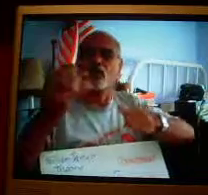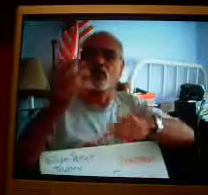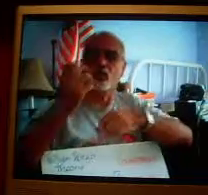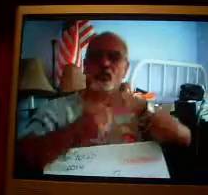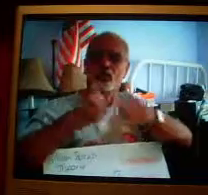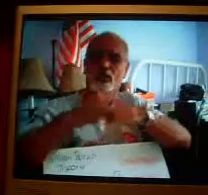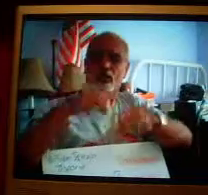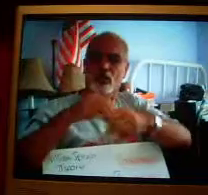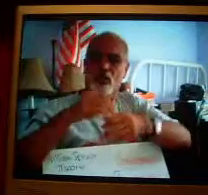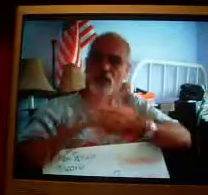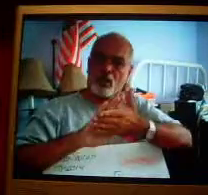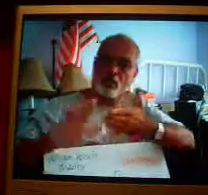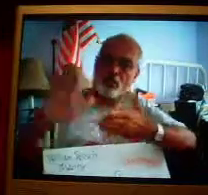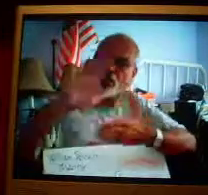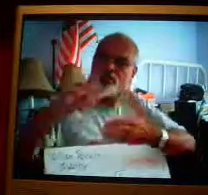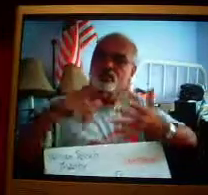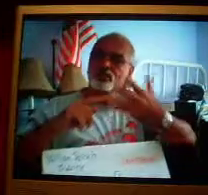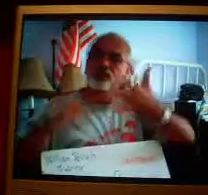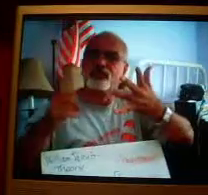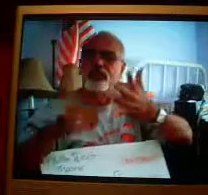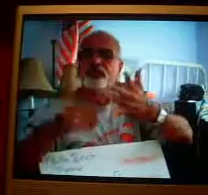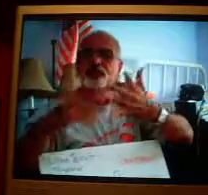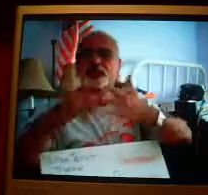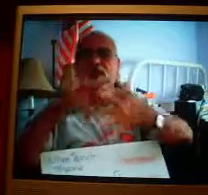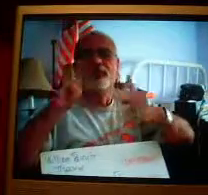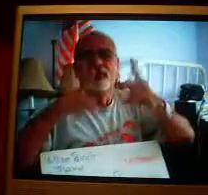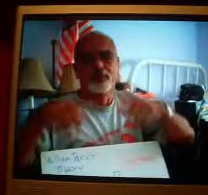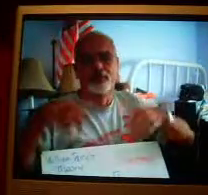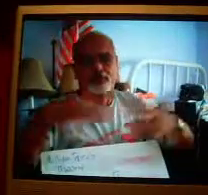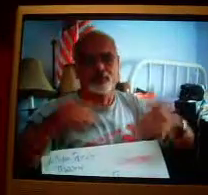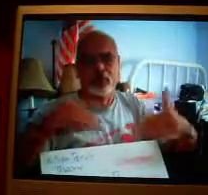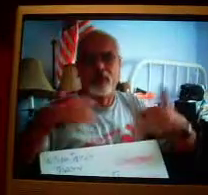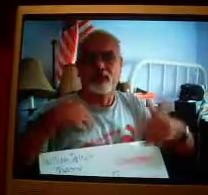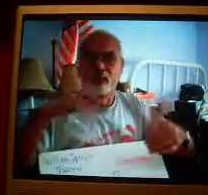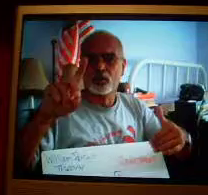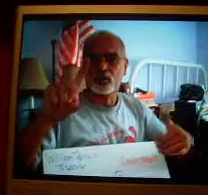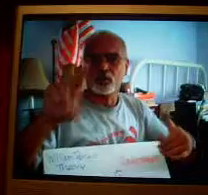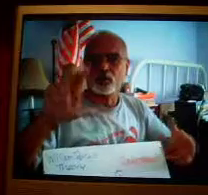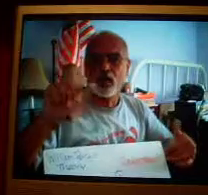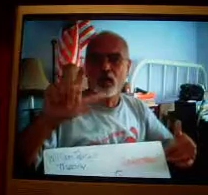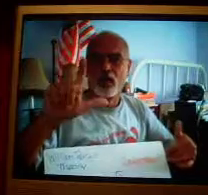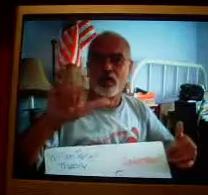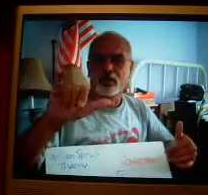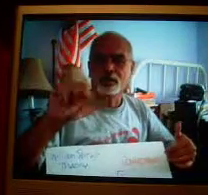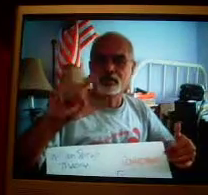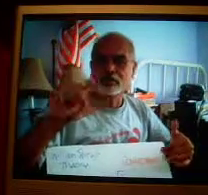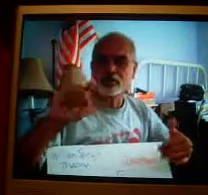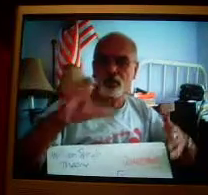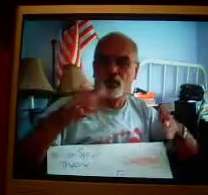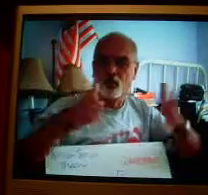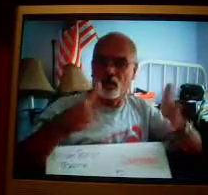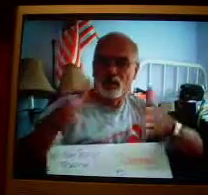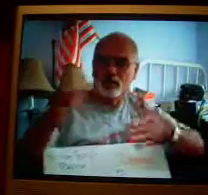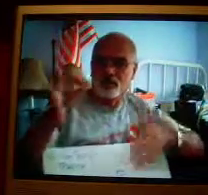first 4 years in college. And the person tends to have a